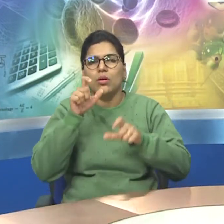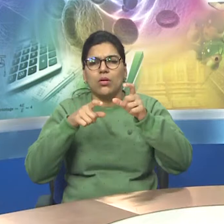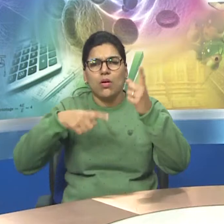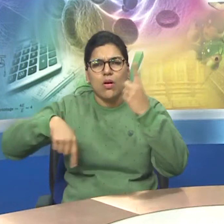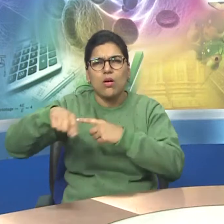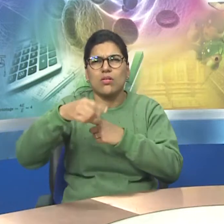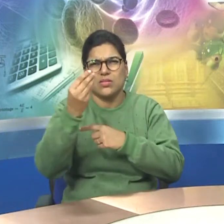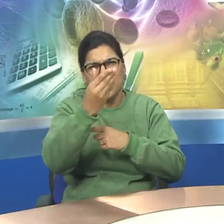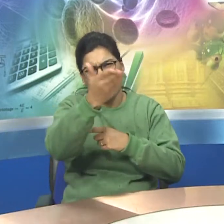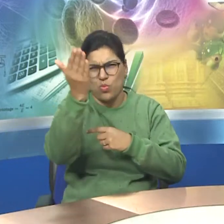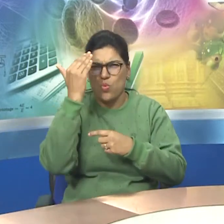These lines,